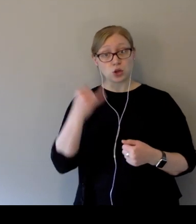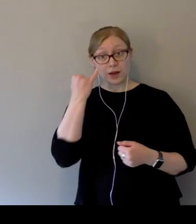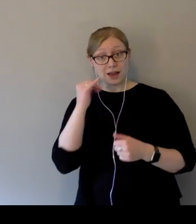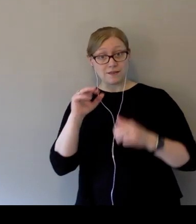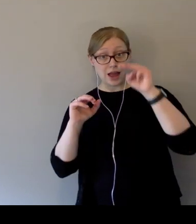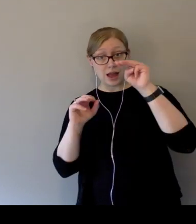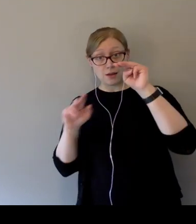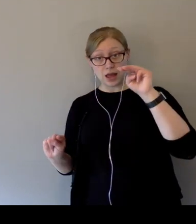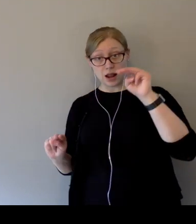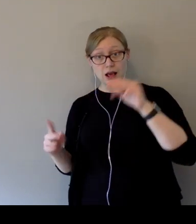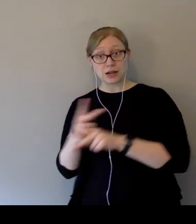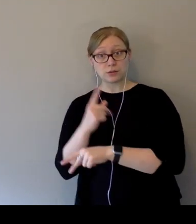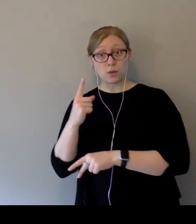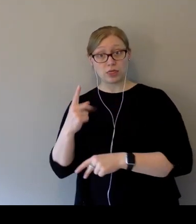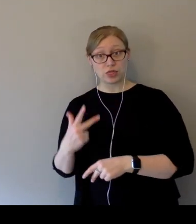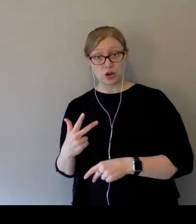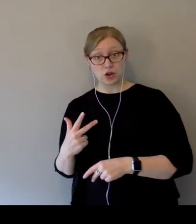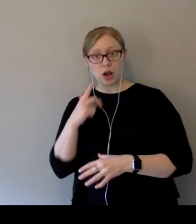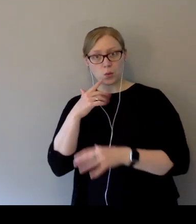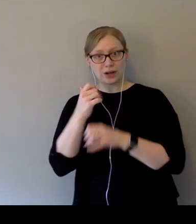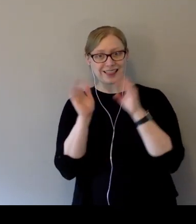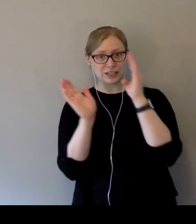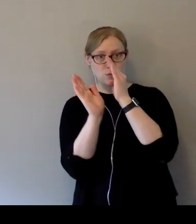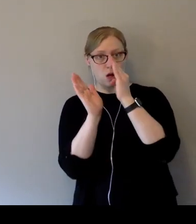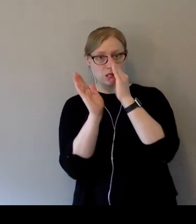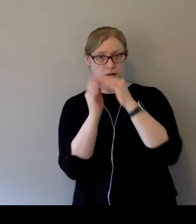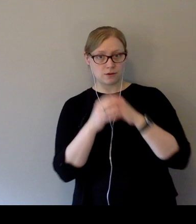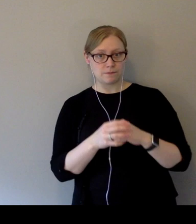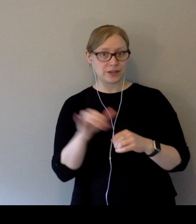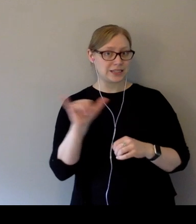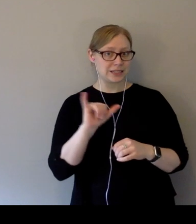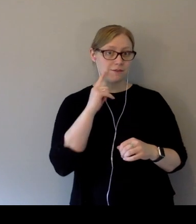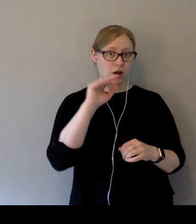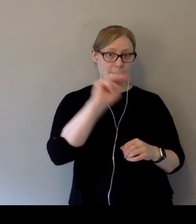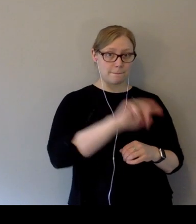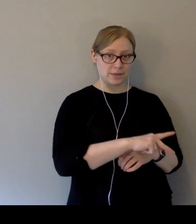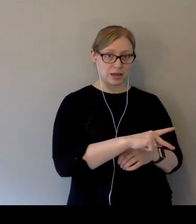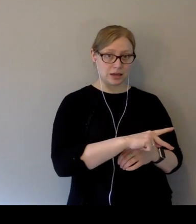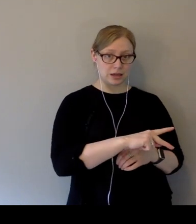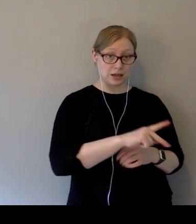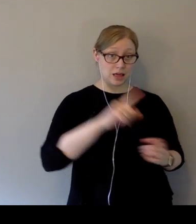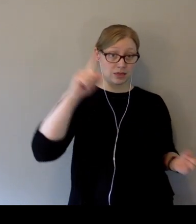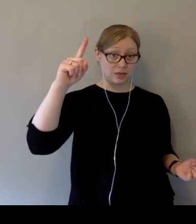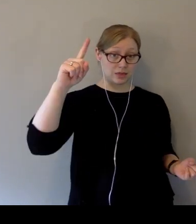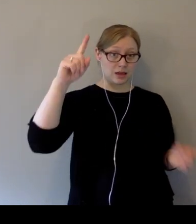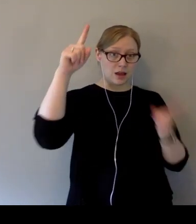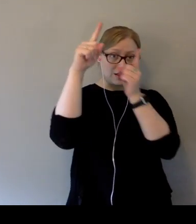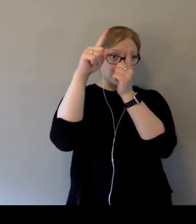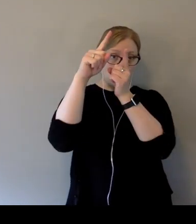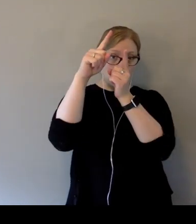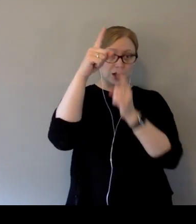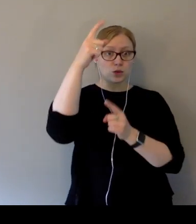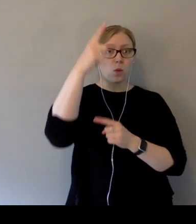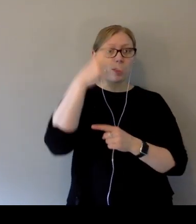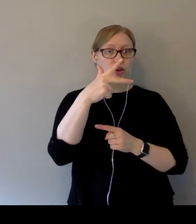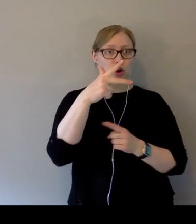length. Same thing for MP. This length is 1/3 MP.